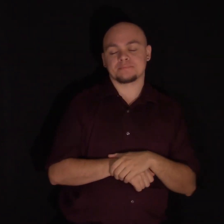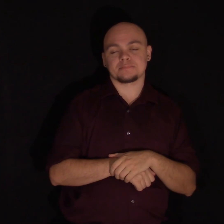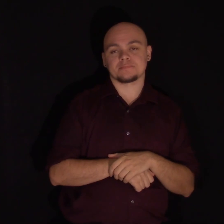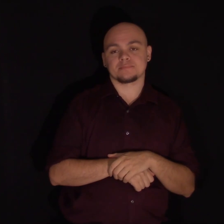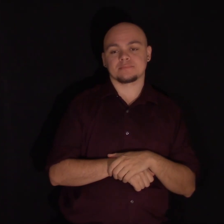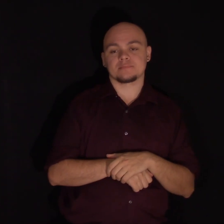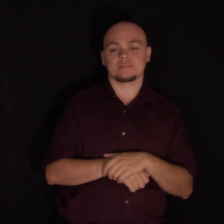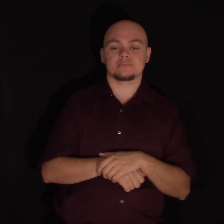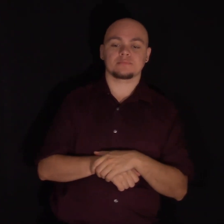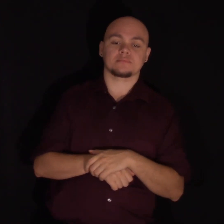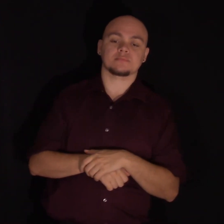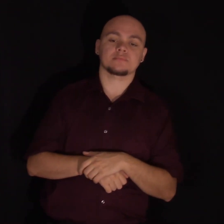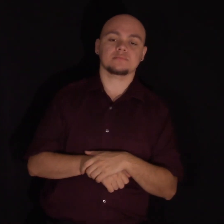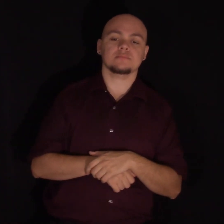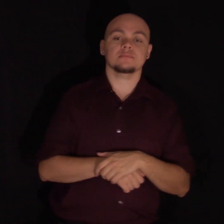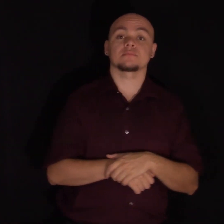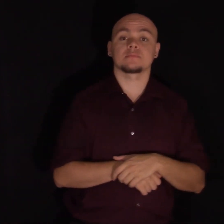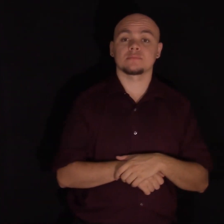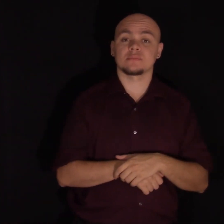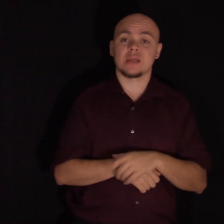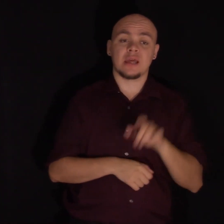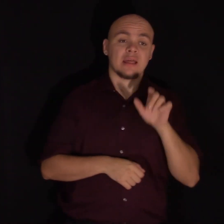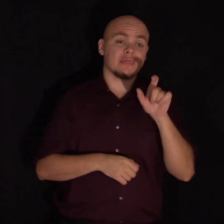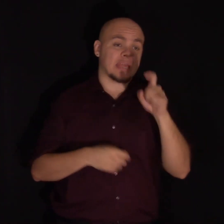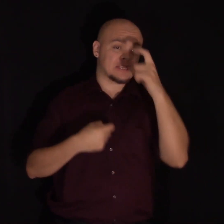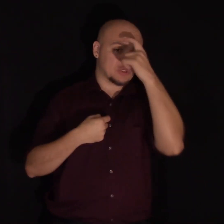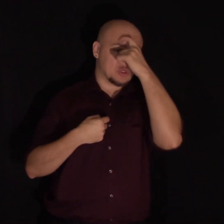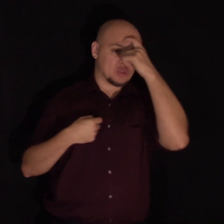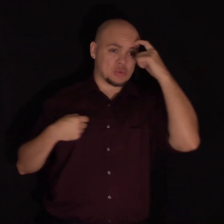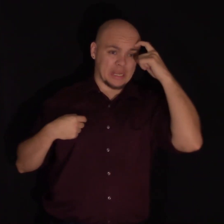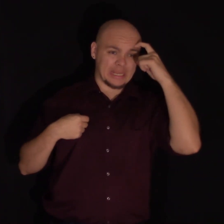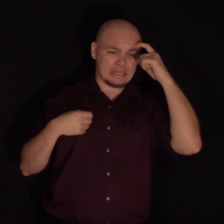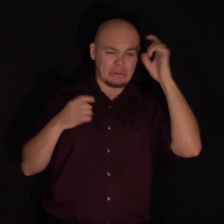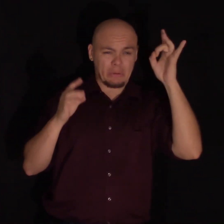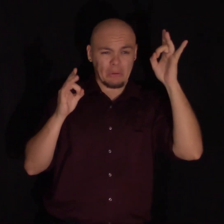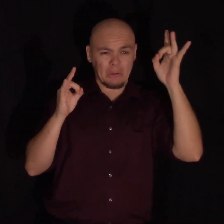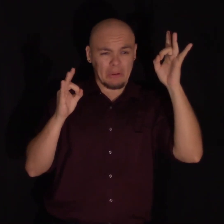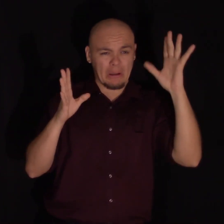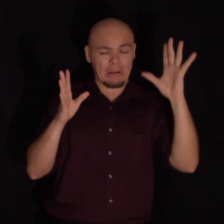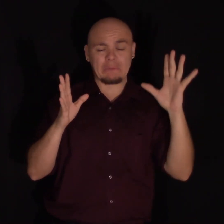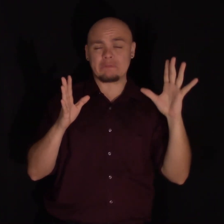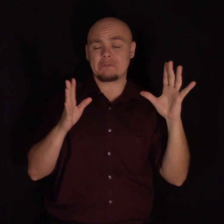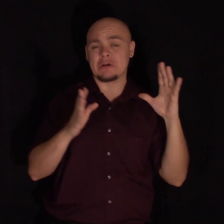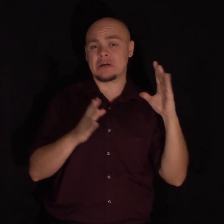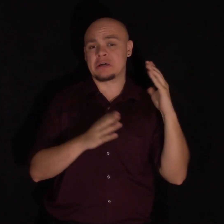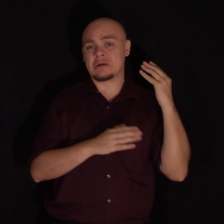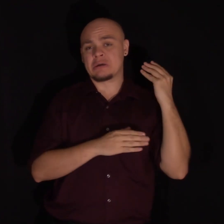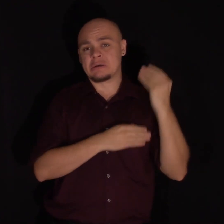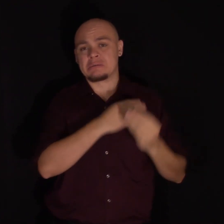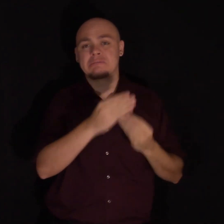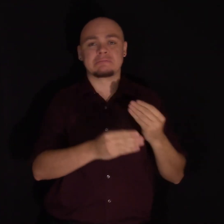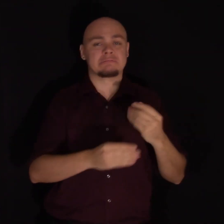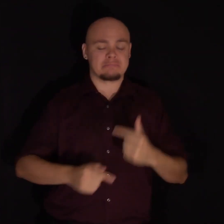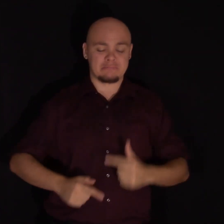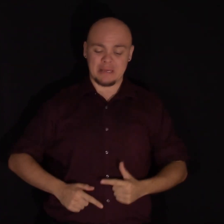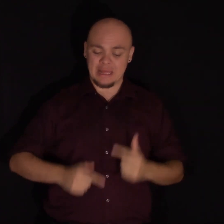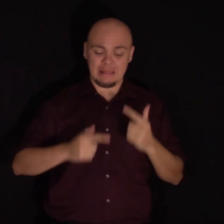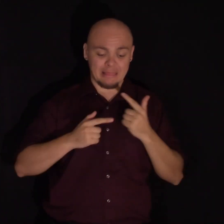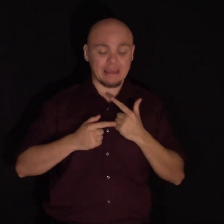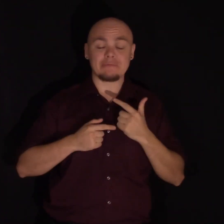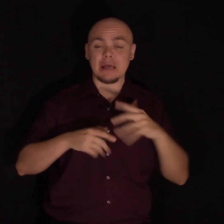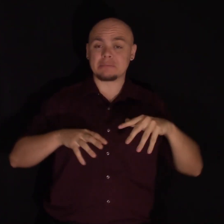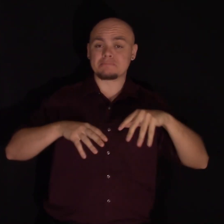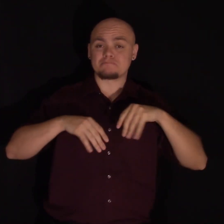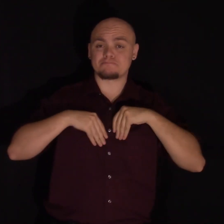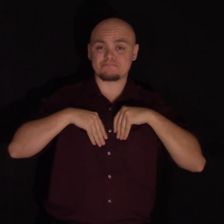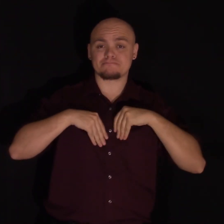I know that I will live with this tragedy, with these multiple tragedies, for the rest of my life. I